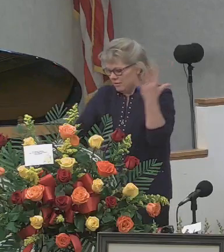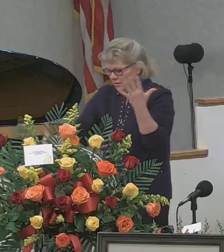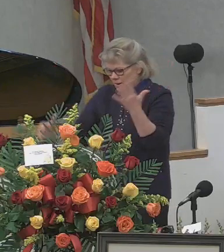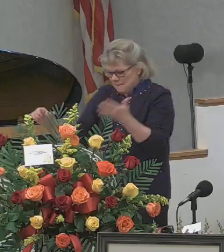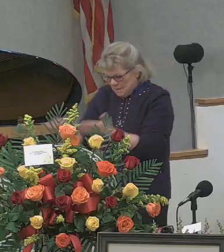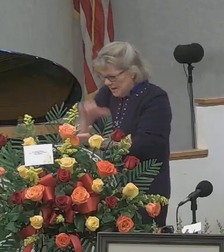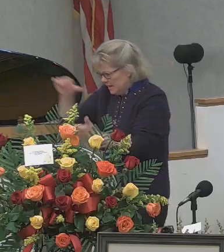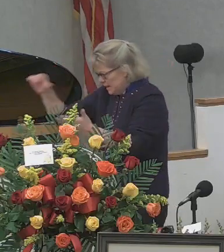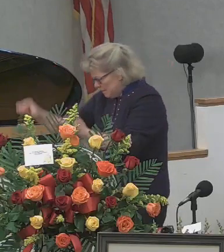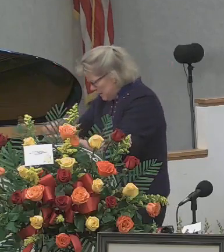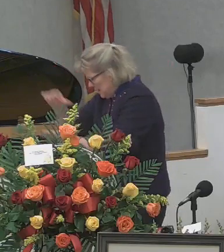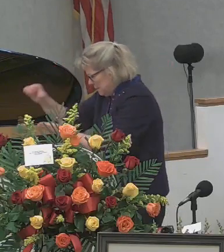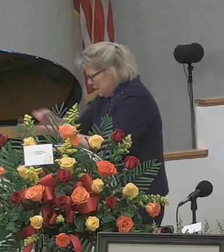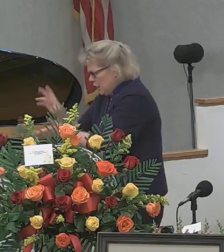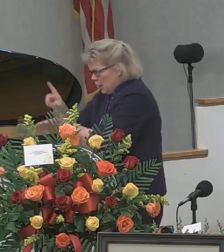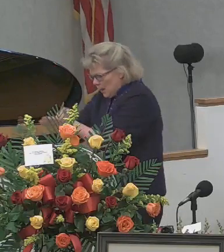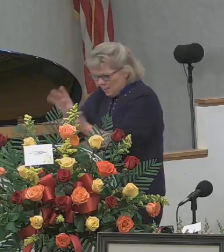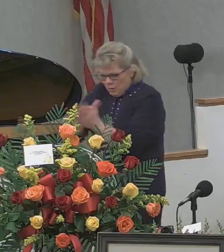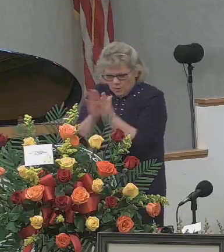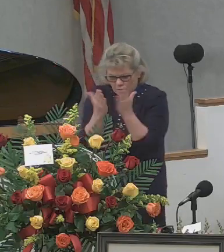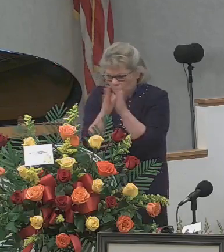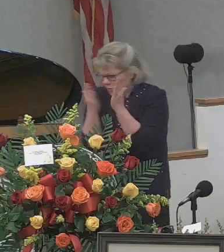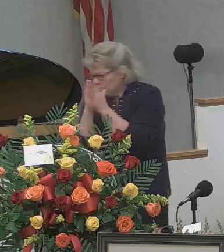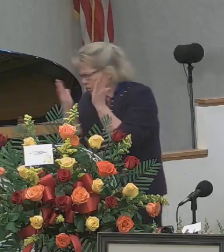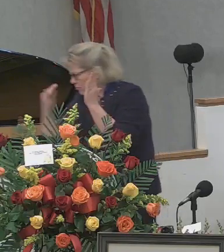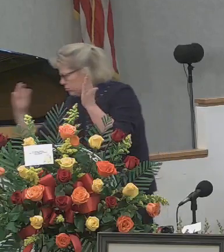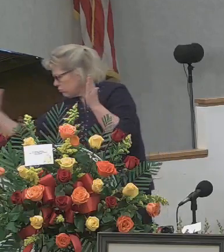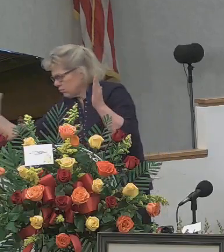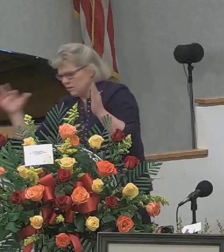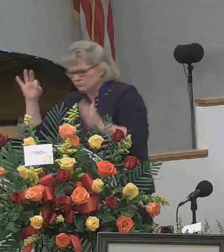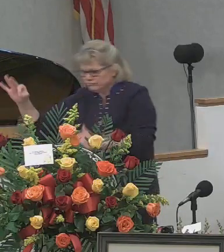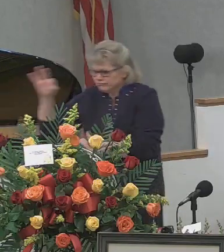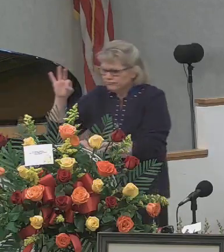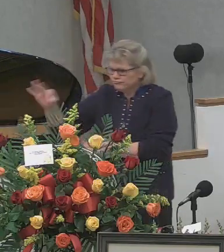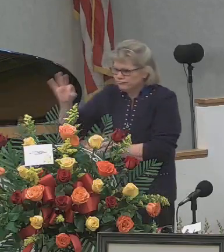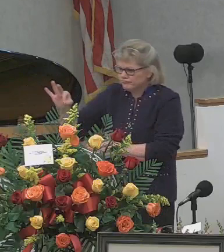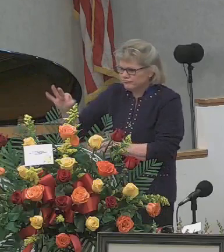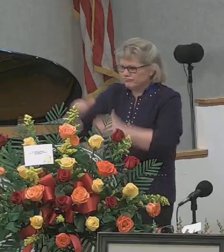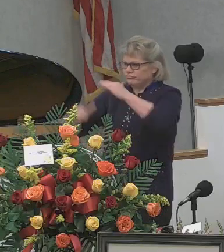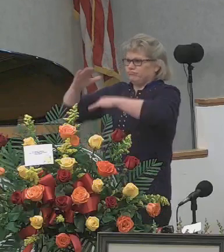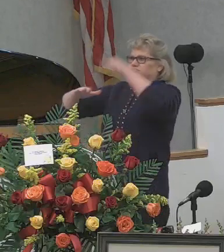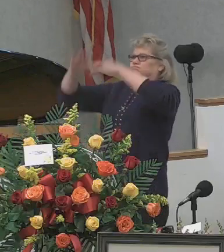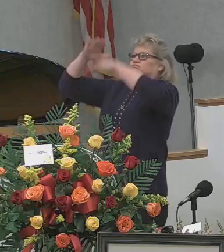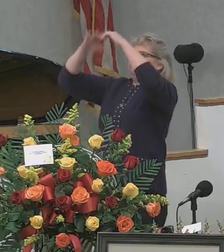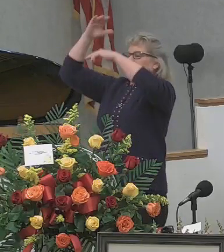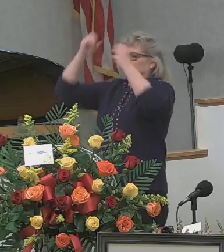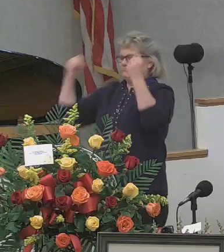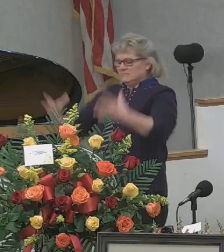page after page, notebook after notebook of sermons. You can stack them up here.